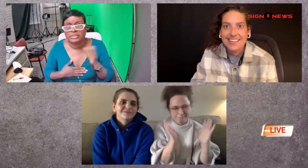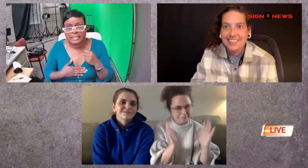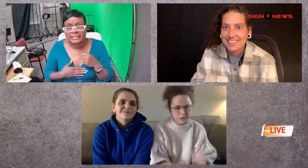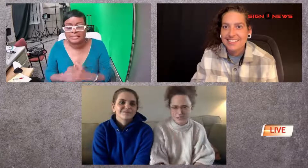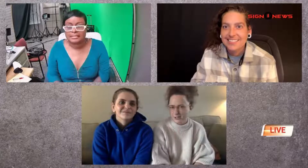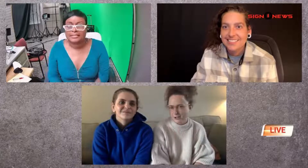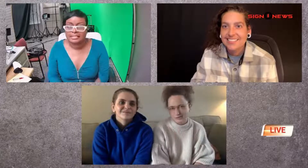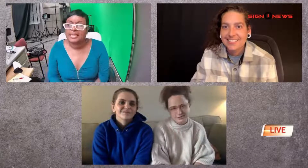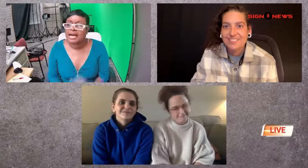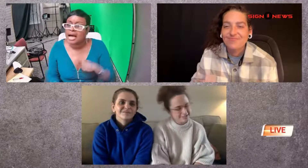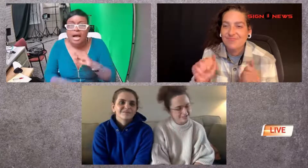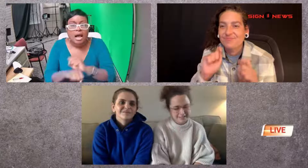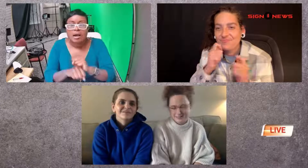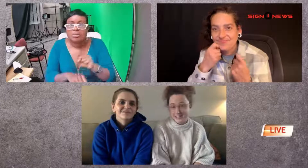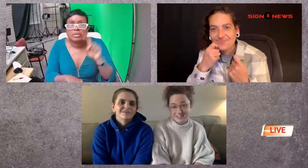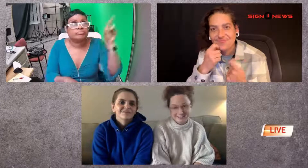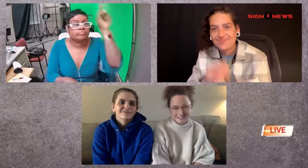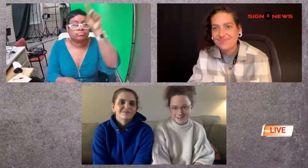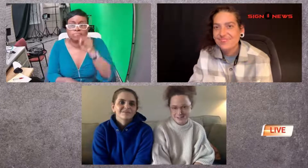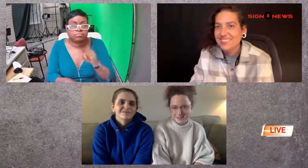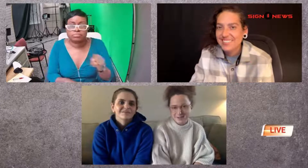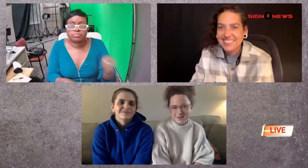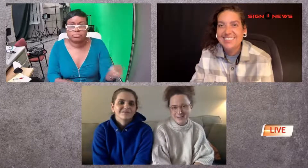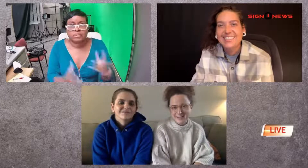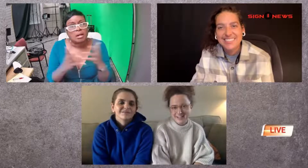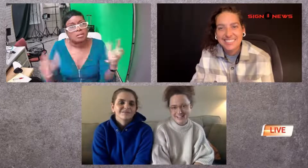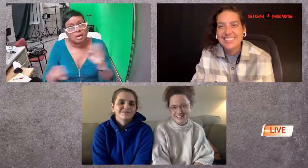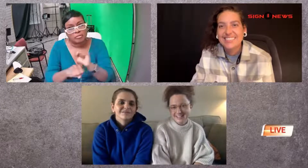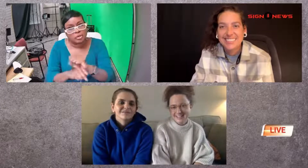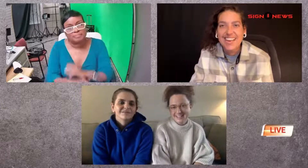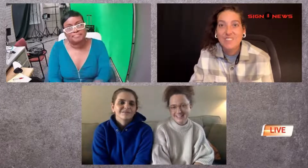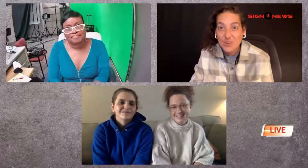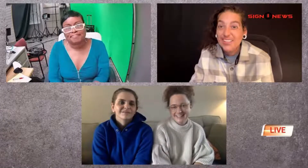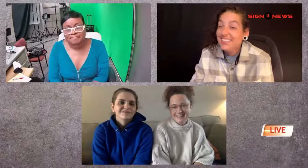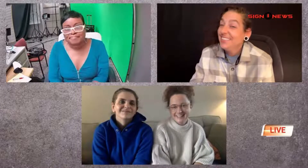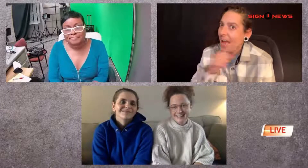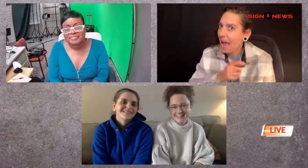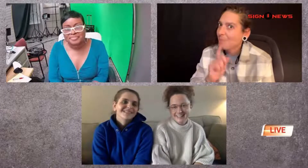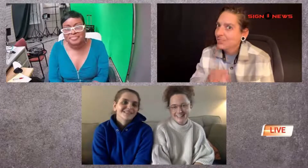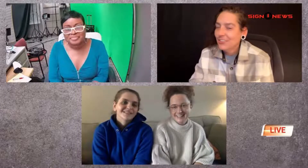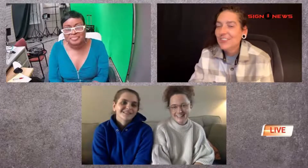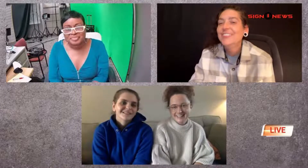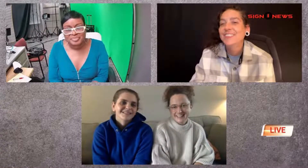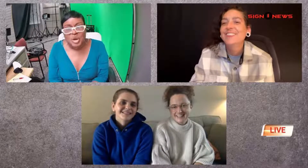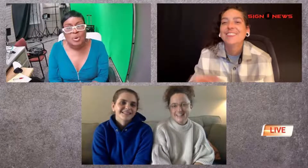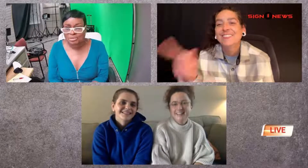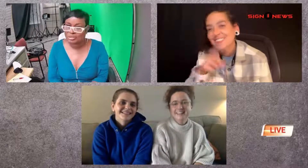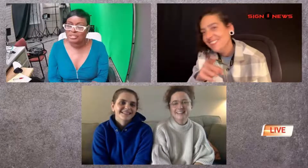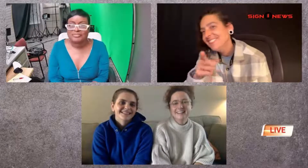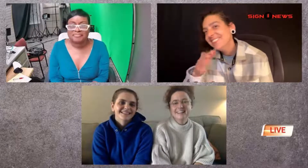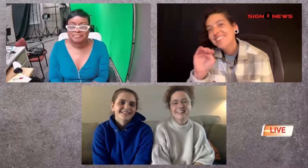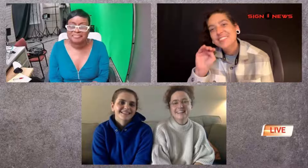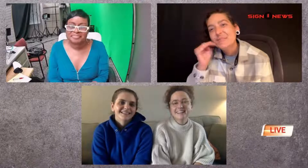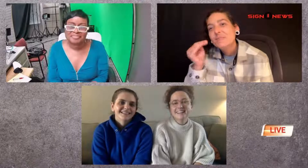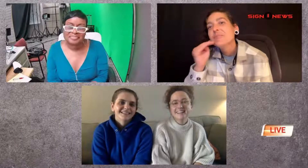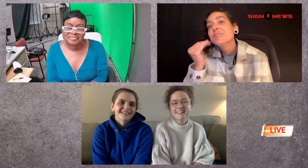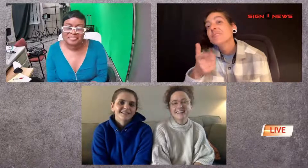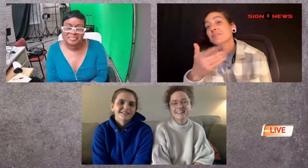yeah, I've worked all over and just done a ton of stuff. So. Oh, I'm sure.